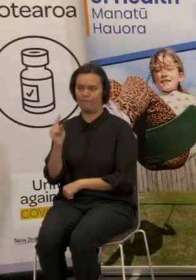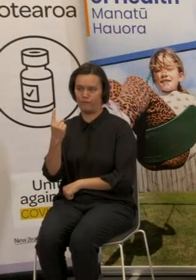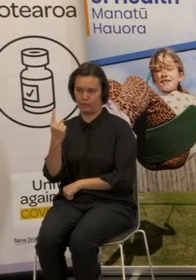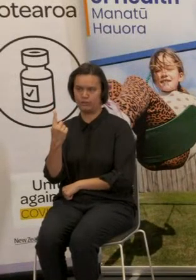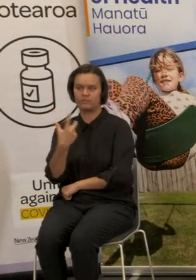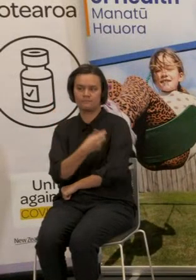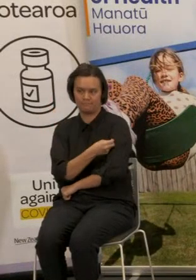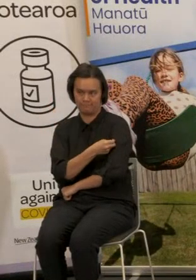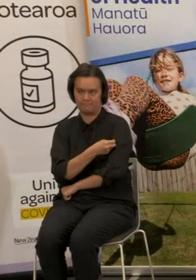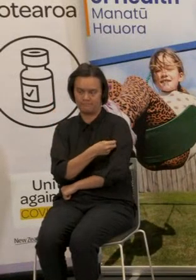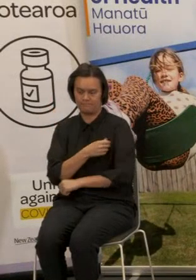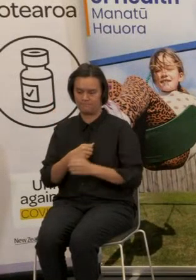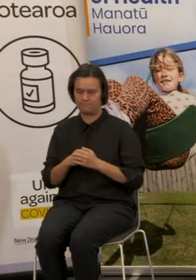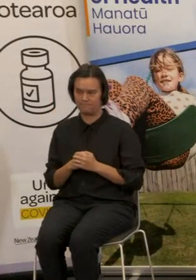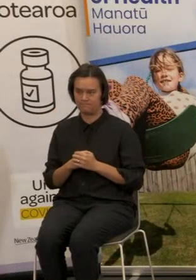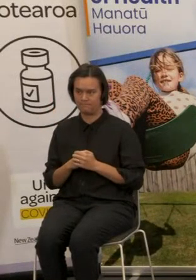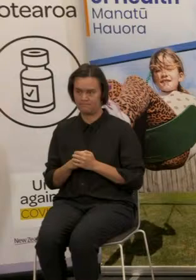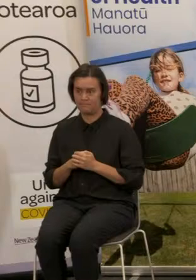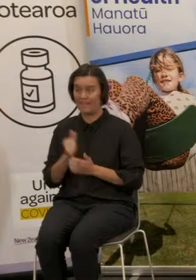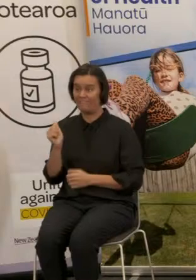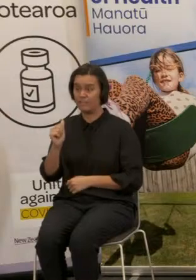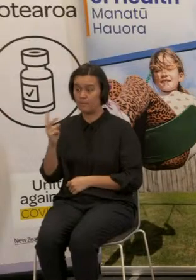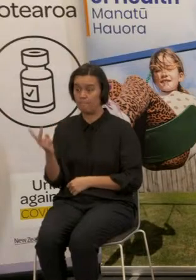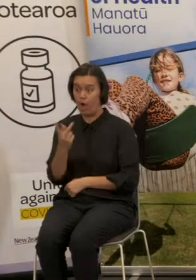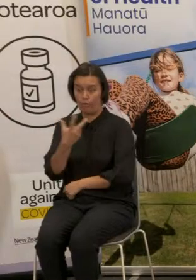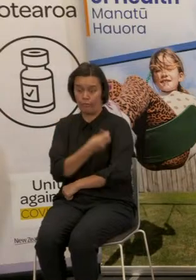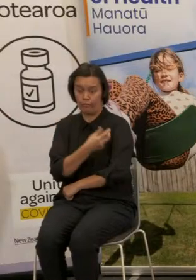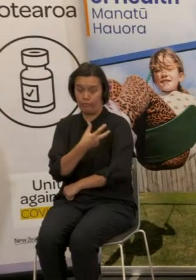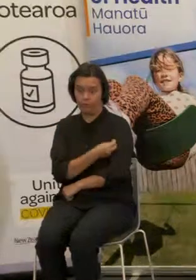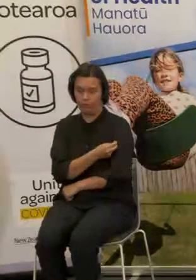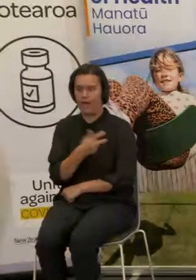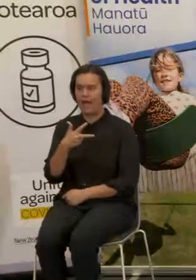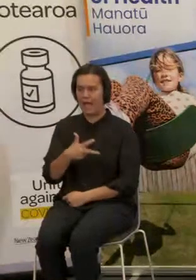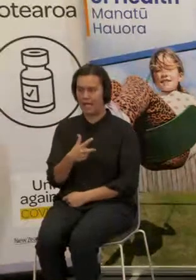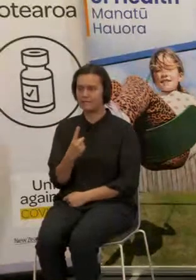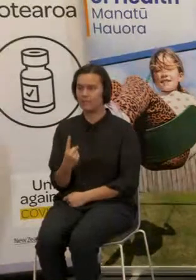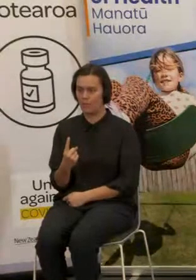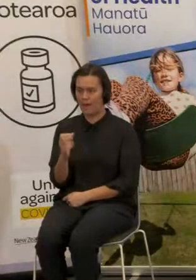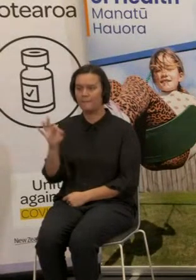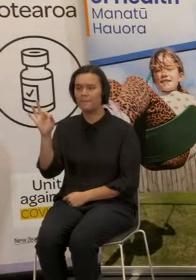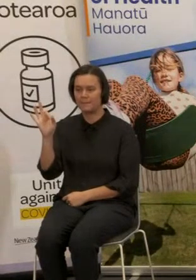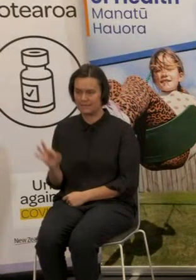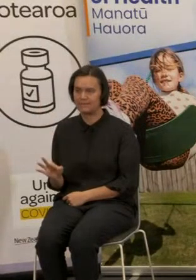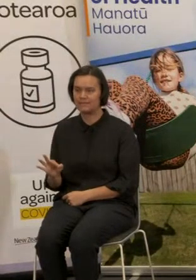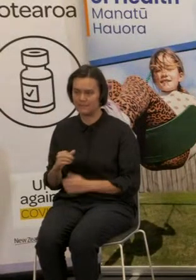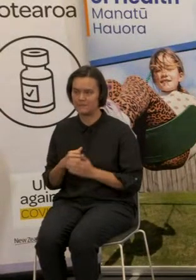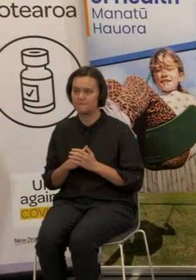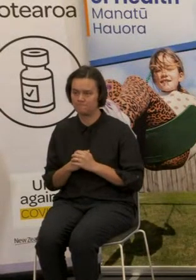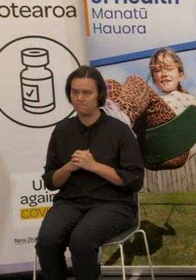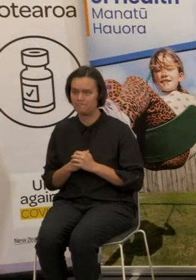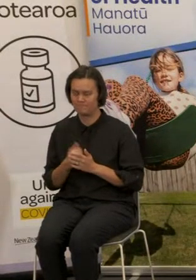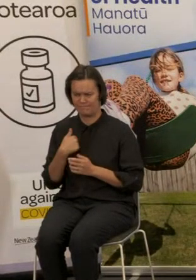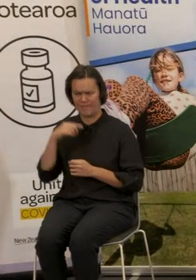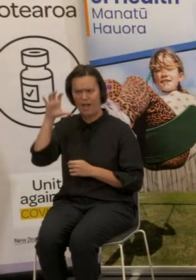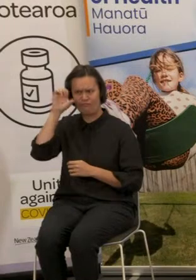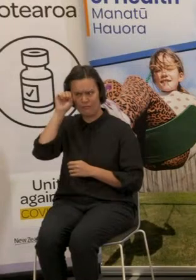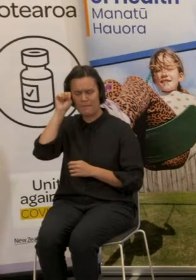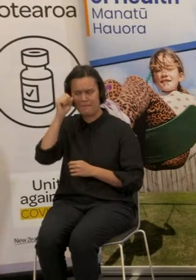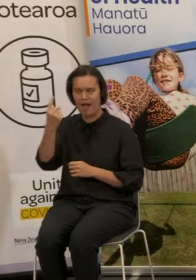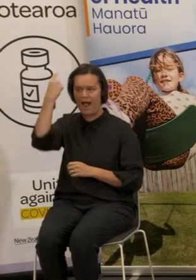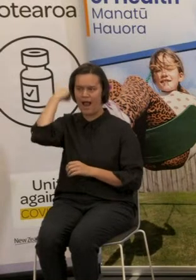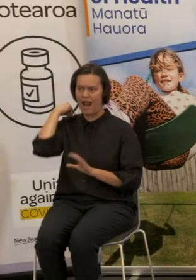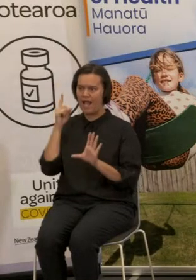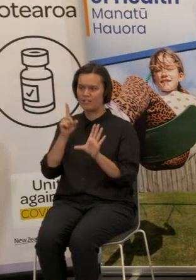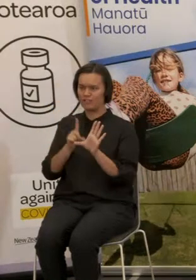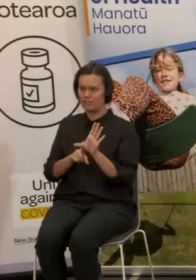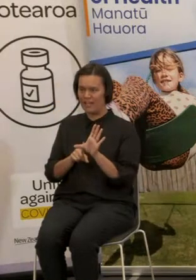and 81% of people fully vaccinated. Now, you might have heard me say in the last few days, I well remember this time last year when we were just kicking things